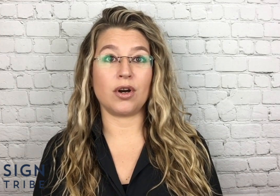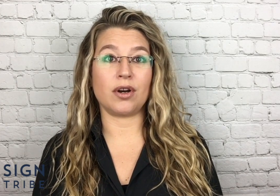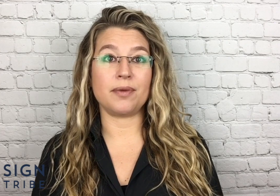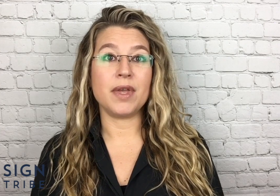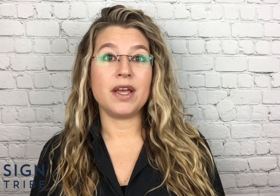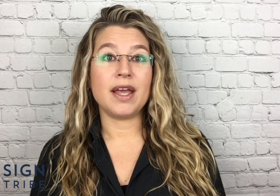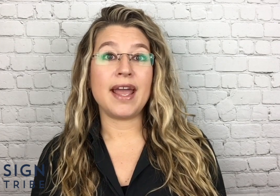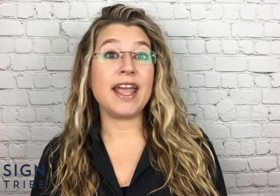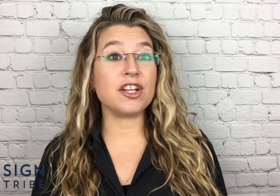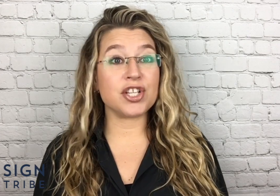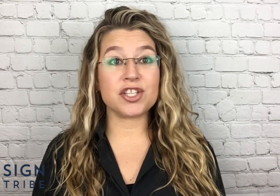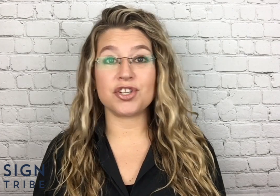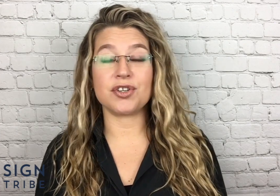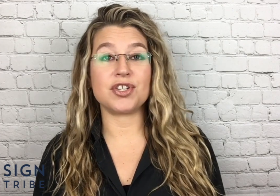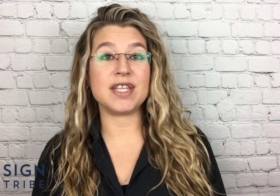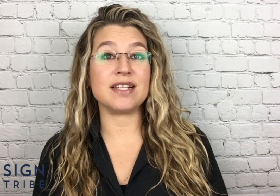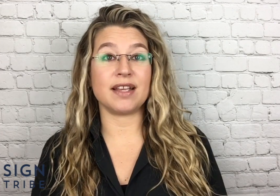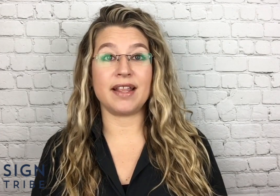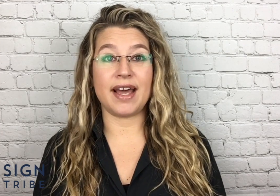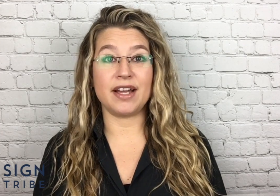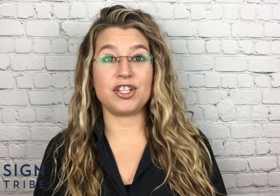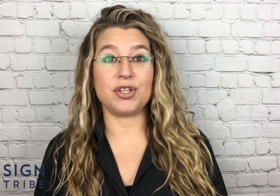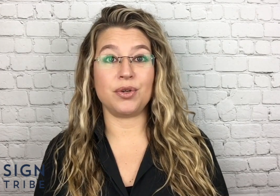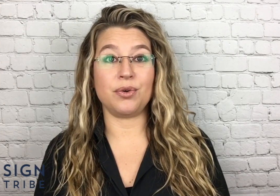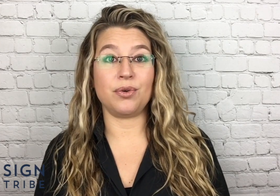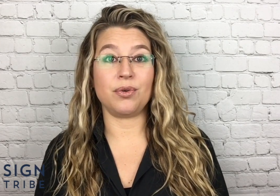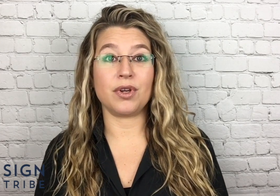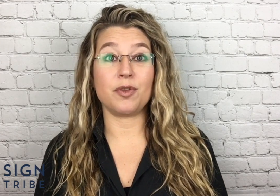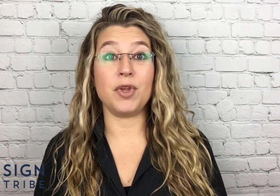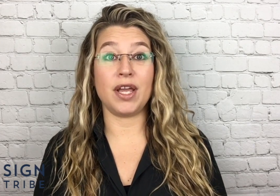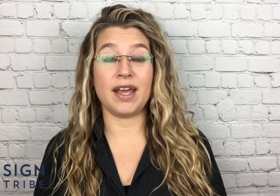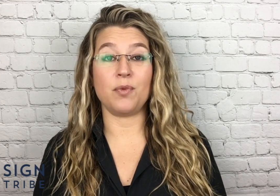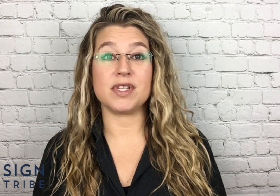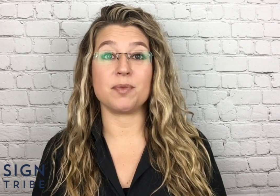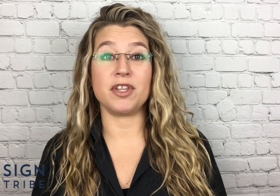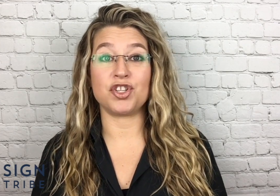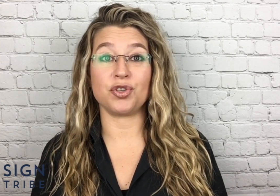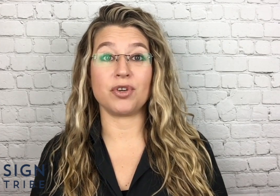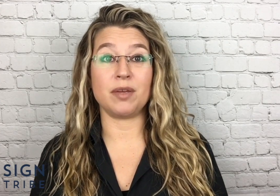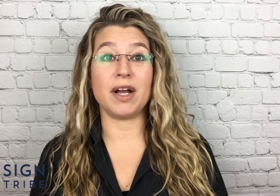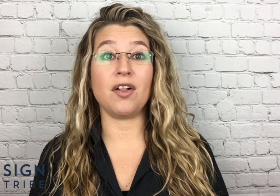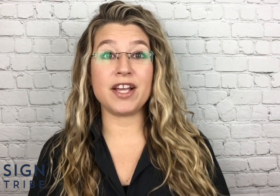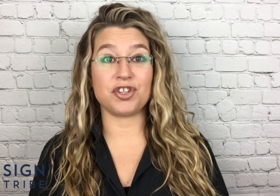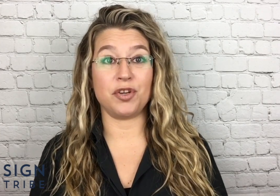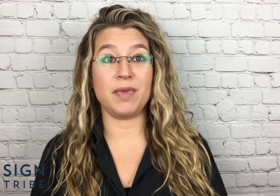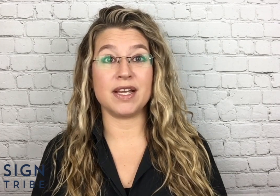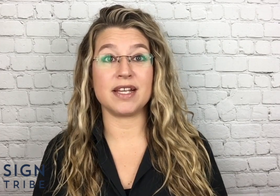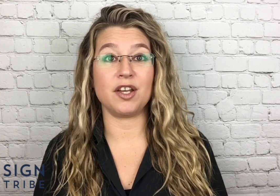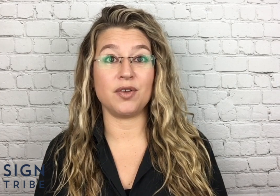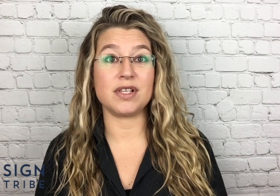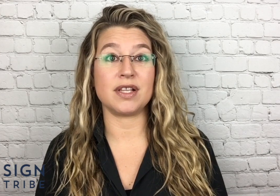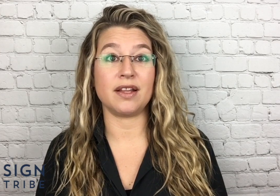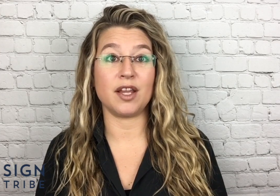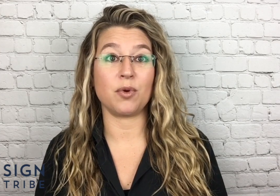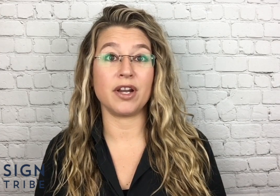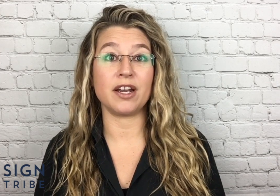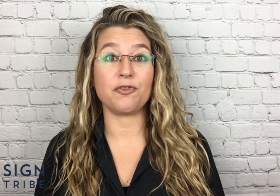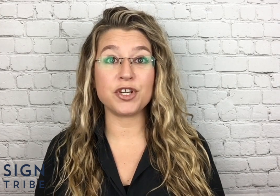or hand gestures, things like that, to communicate with some of the children in my classroom because I noticed that they were getting